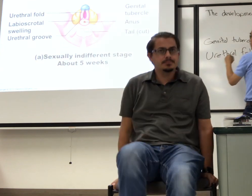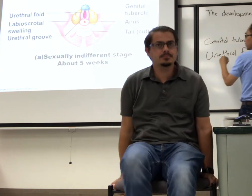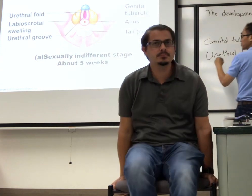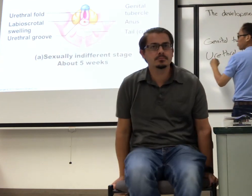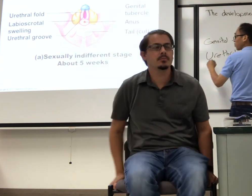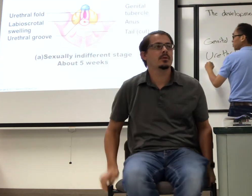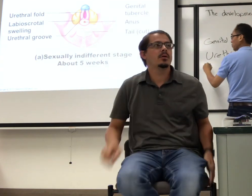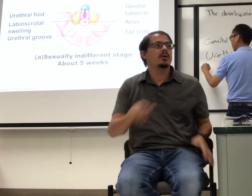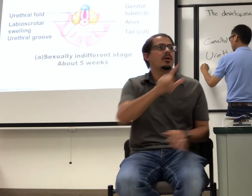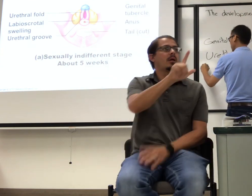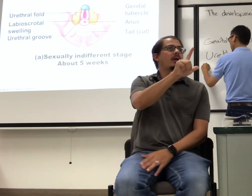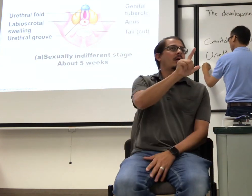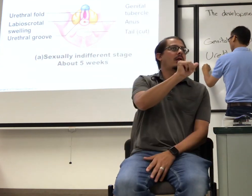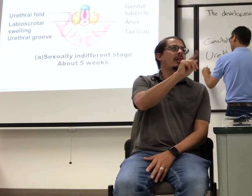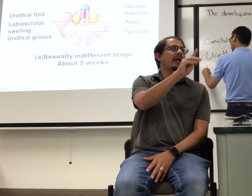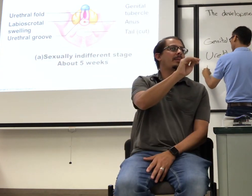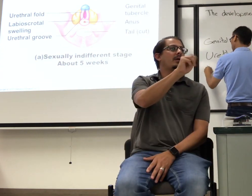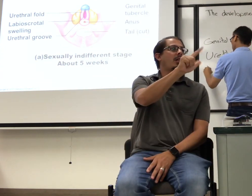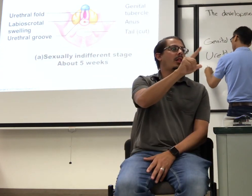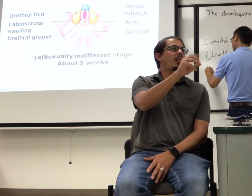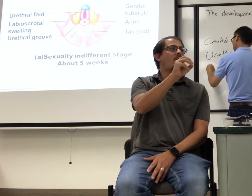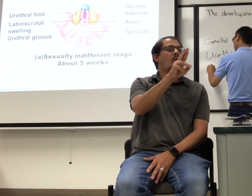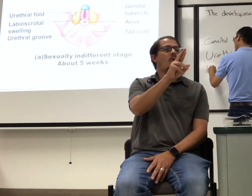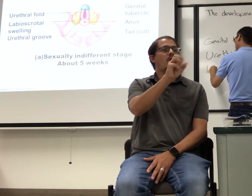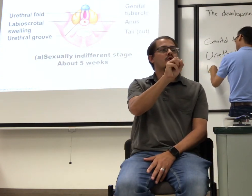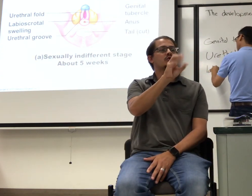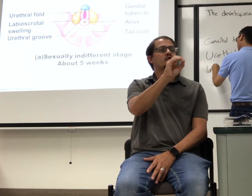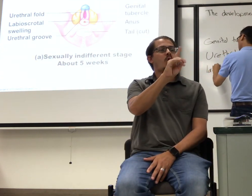and the labial scrotal swelling in yellow.